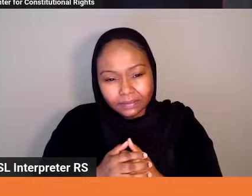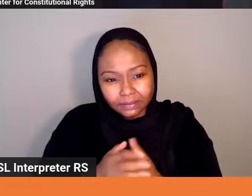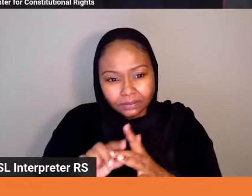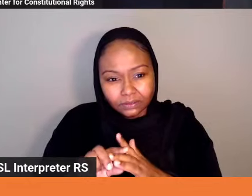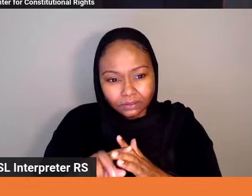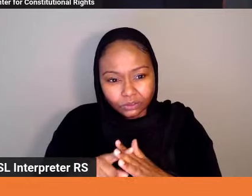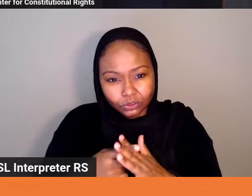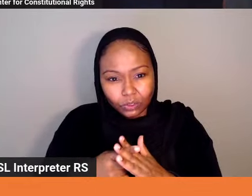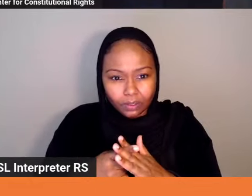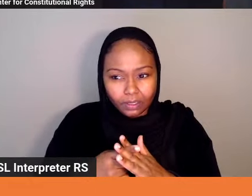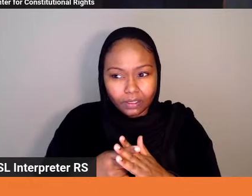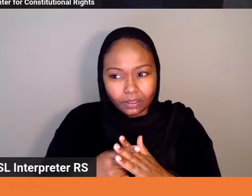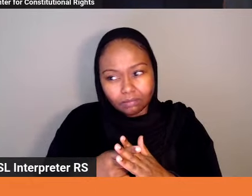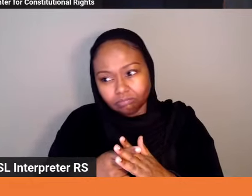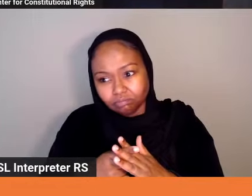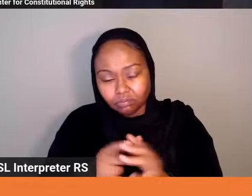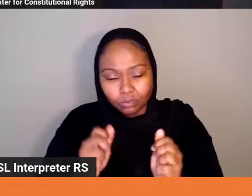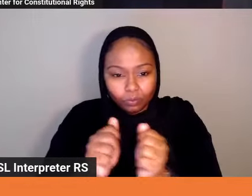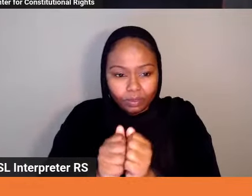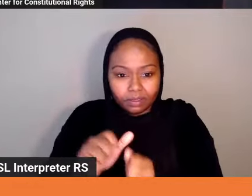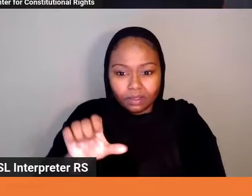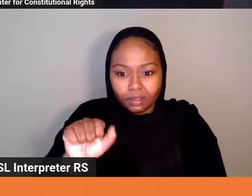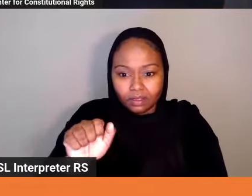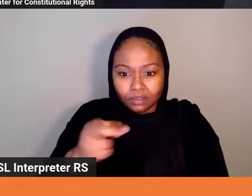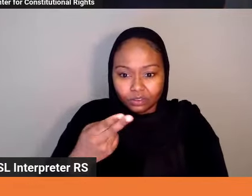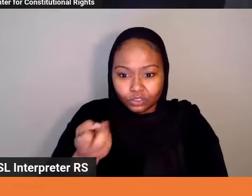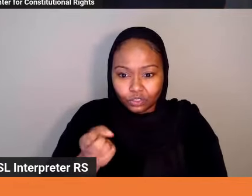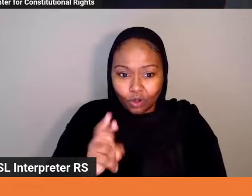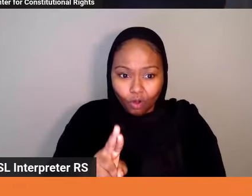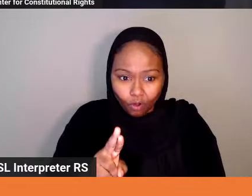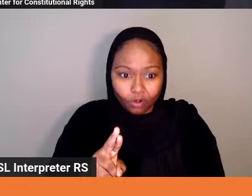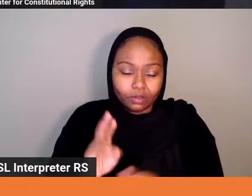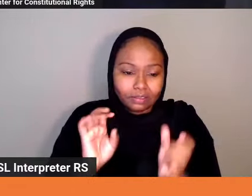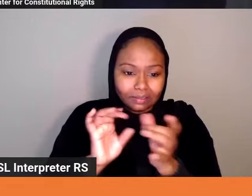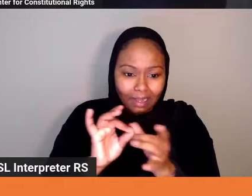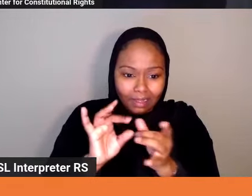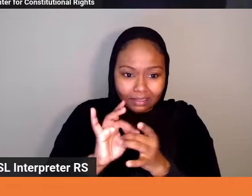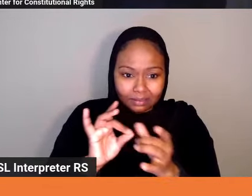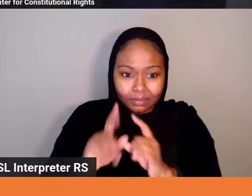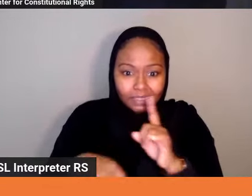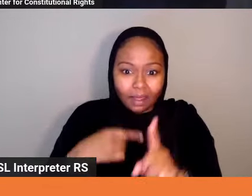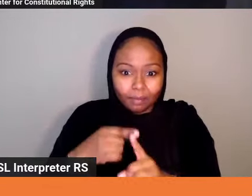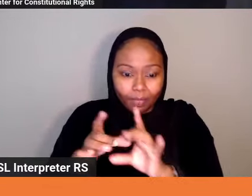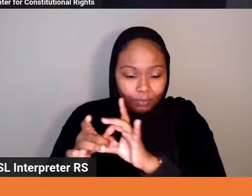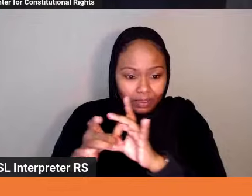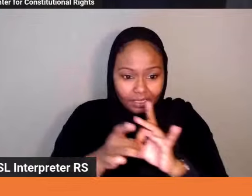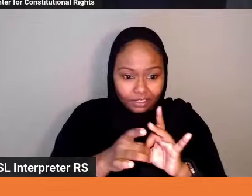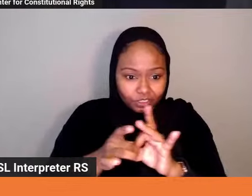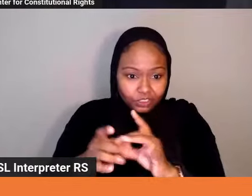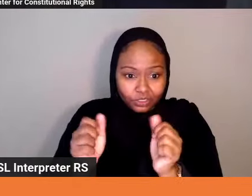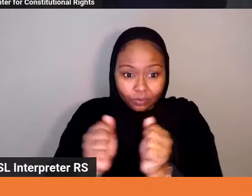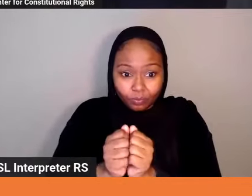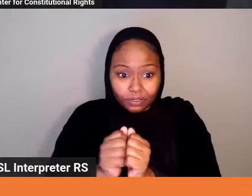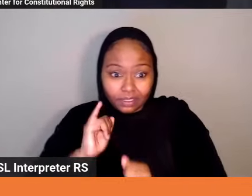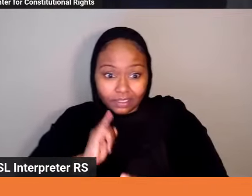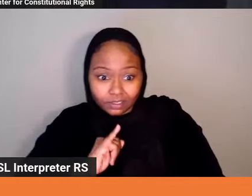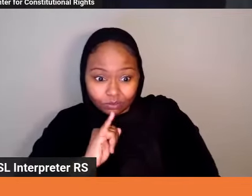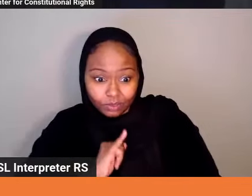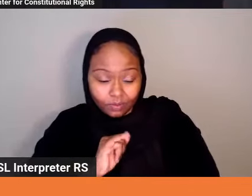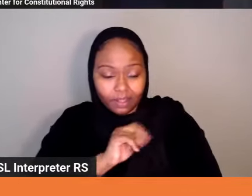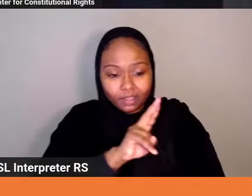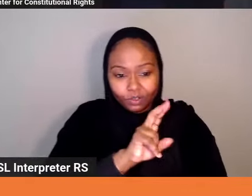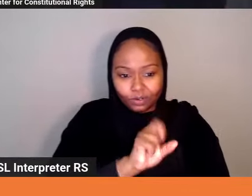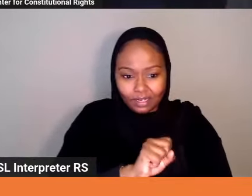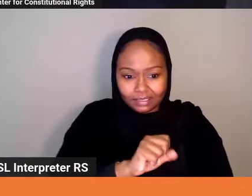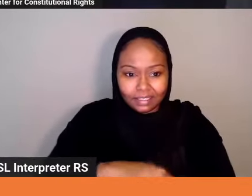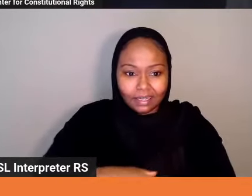Iraq on Sahar's comments about the interrelationship between Israel and the United States. I